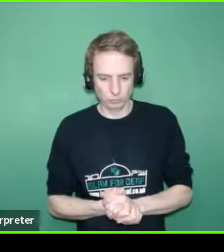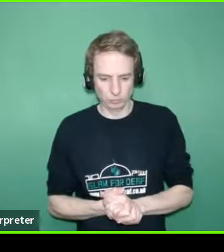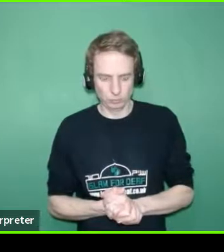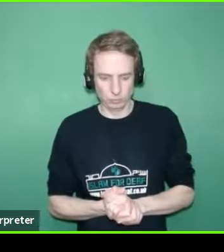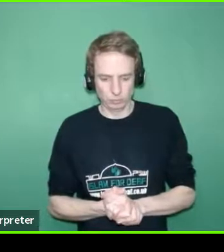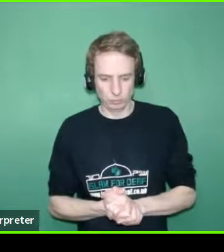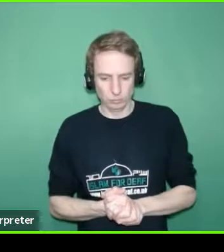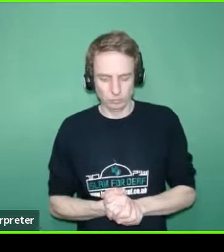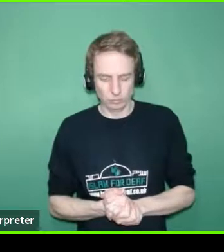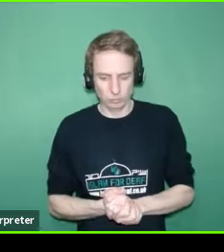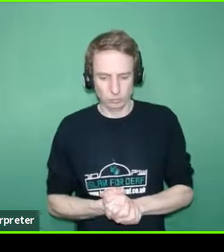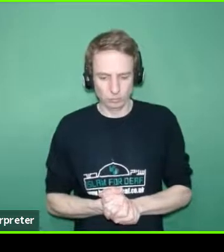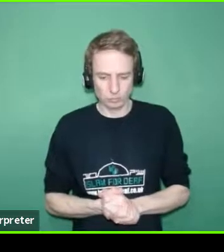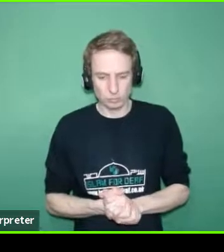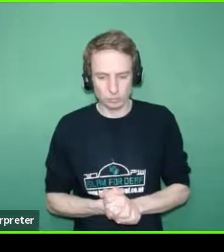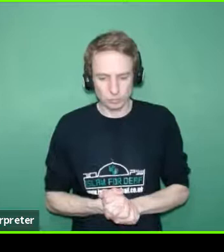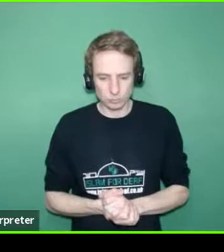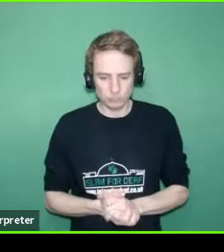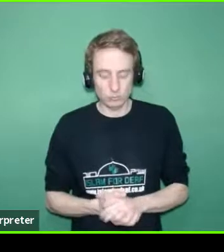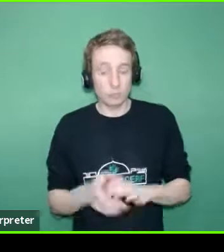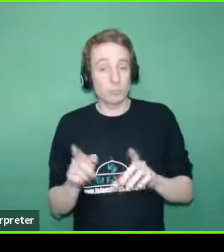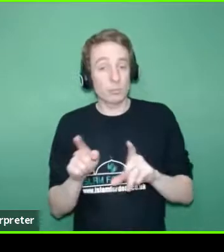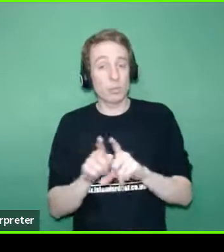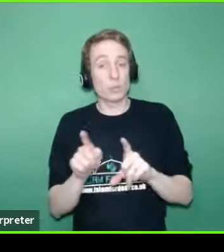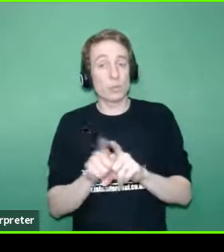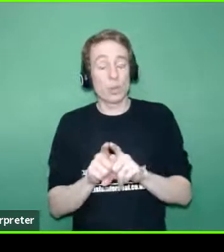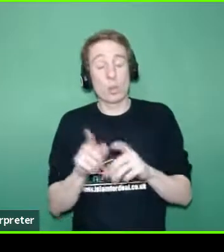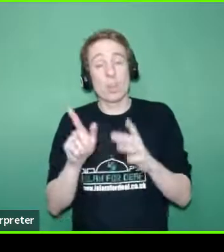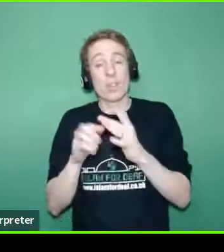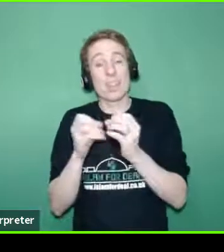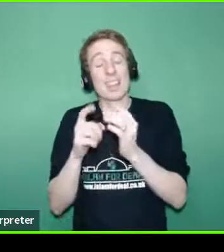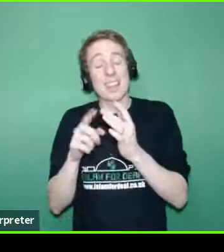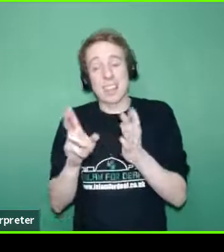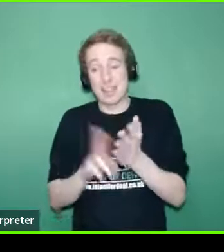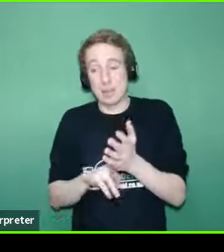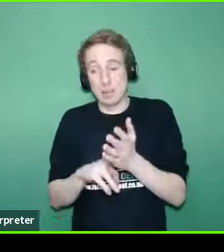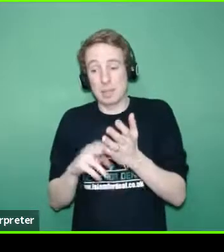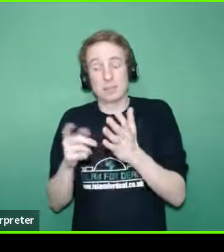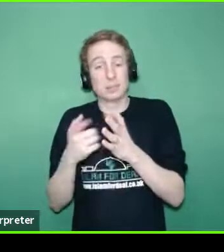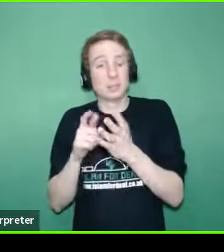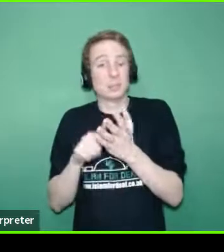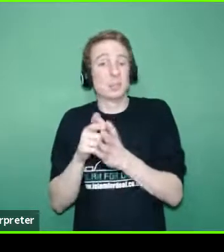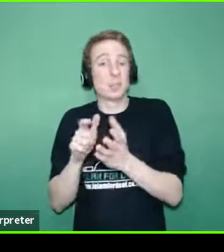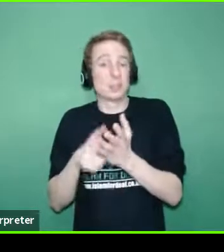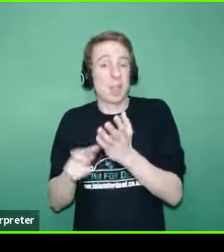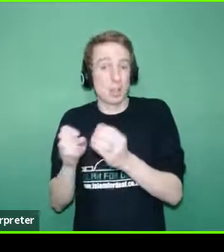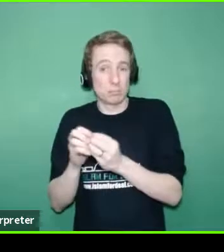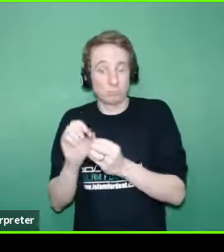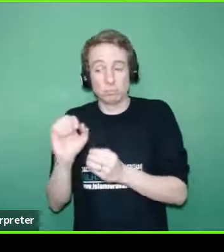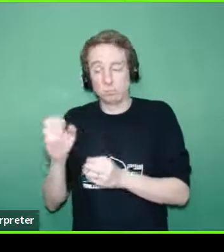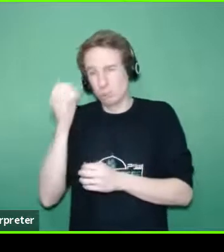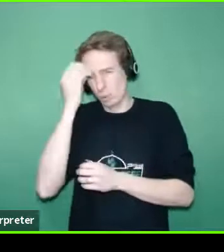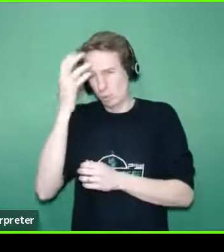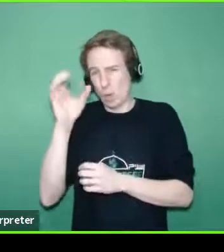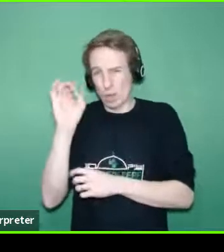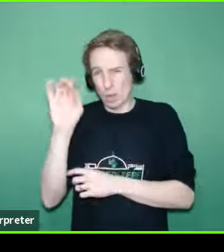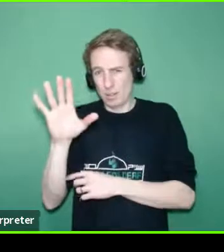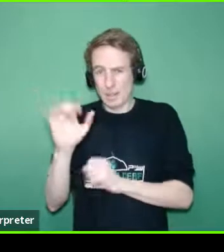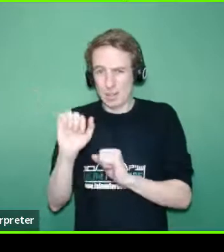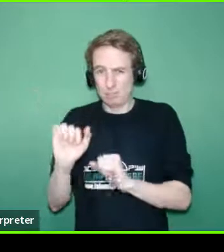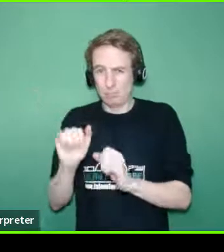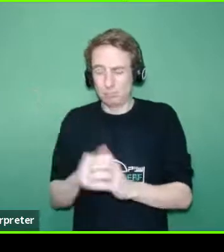And also the scholar of Al-Islam, Ibn Attar, he mentioned that the giving of